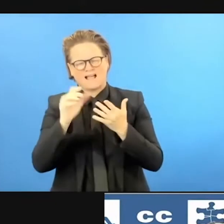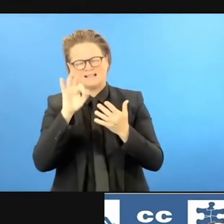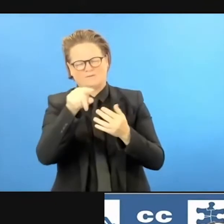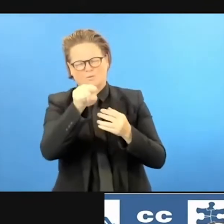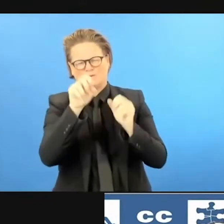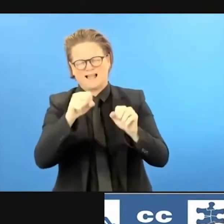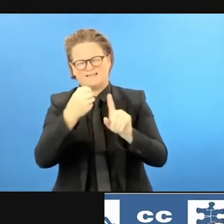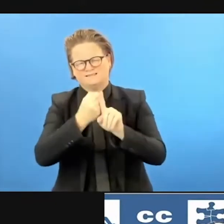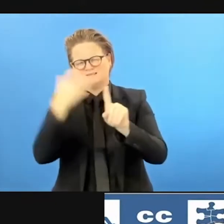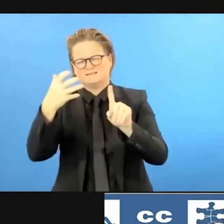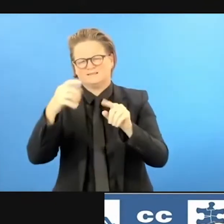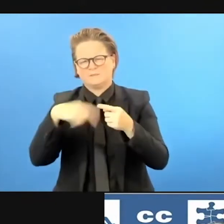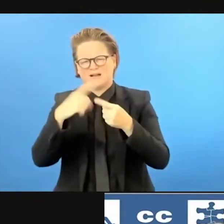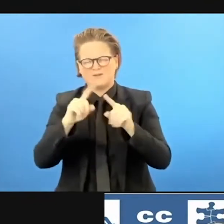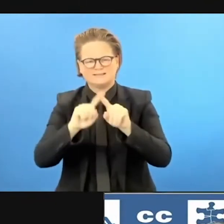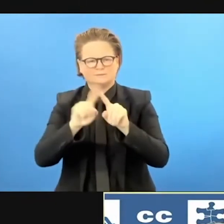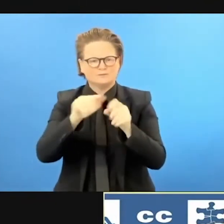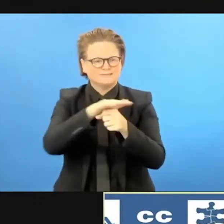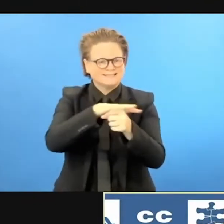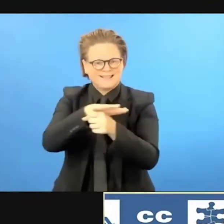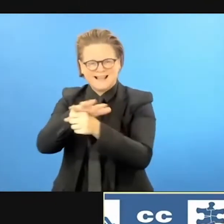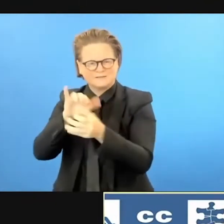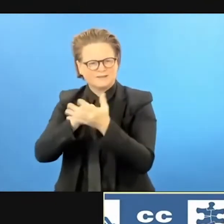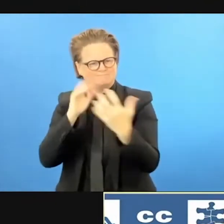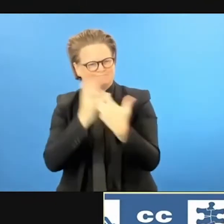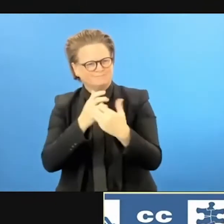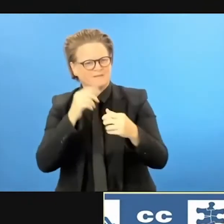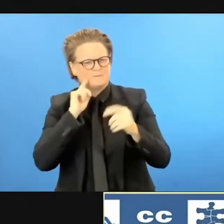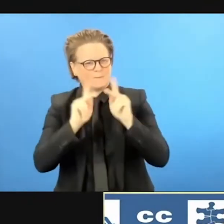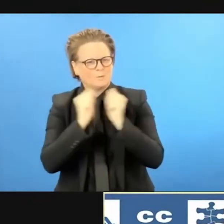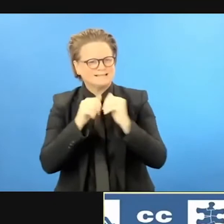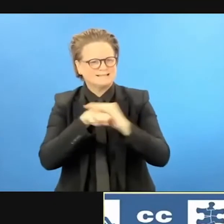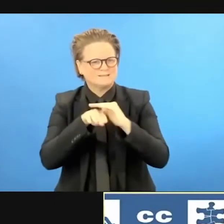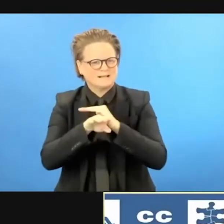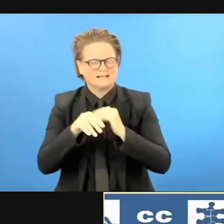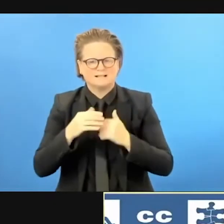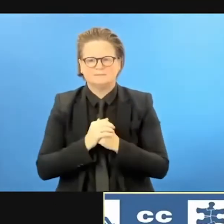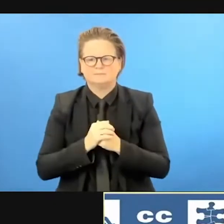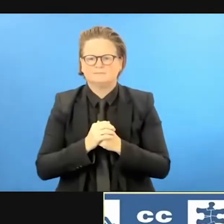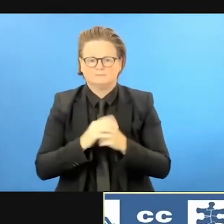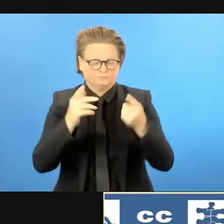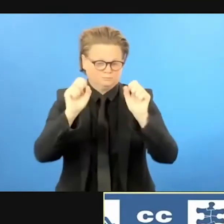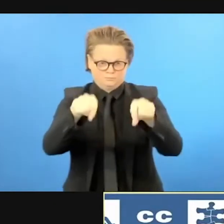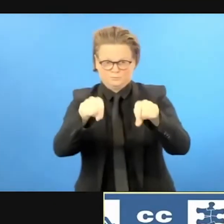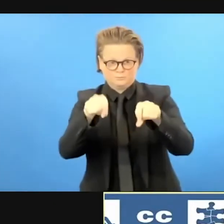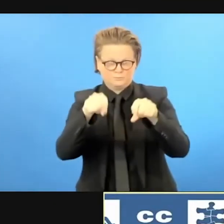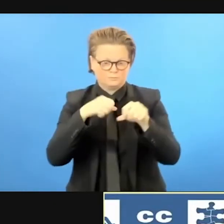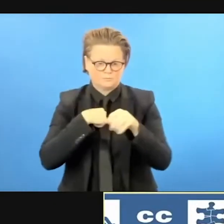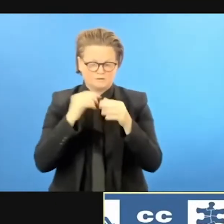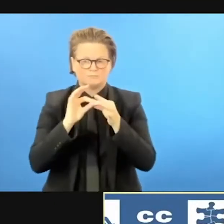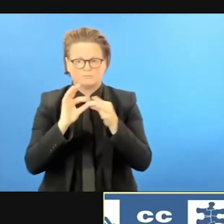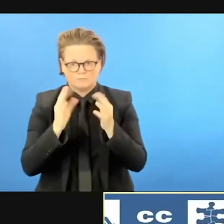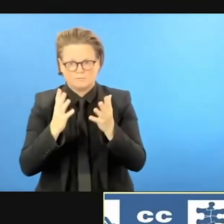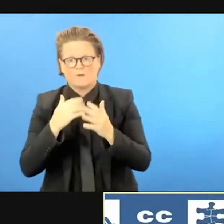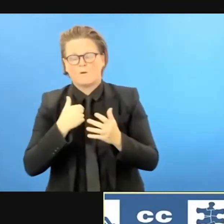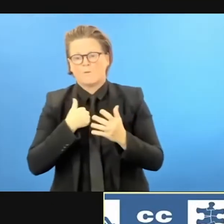Absolutely. So I can talk about where we are on some things and that are happening, and some things that are